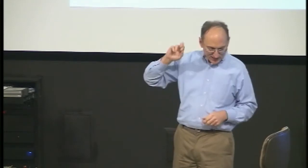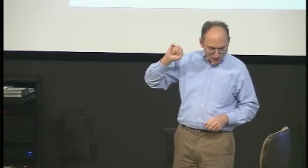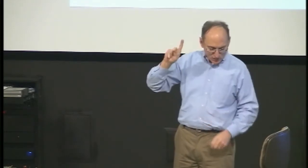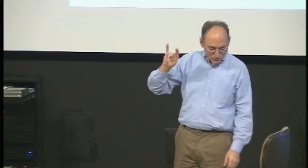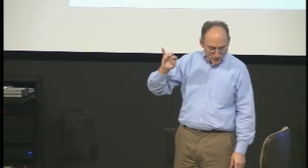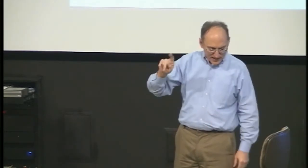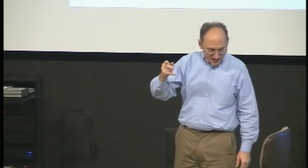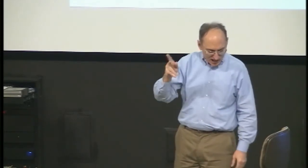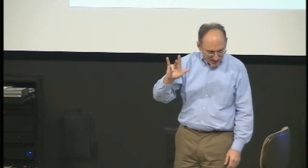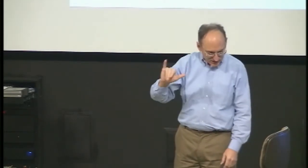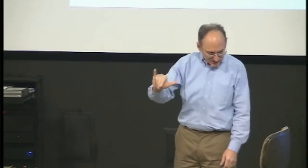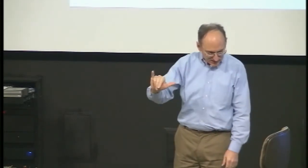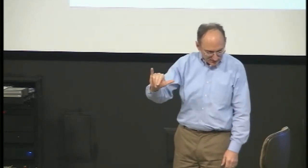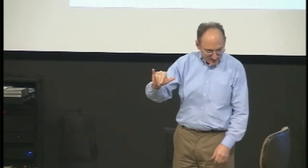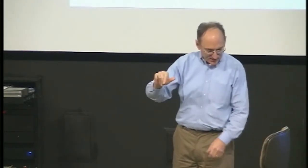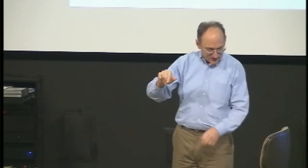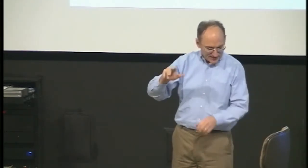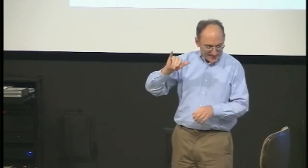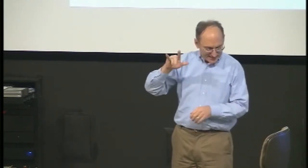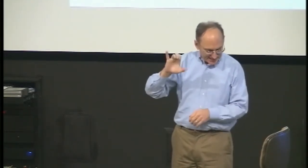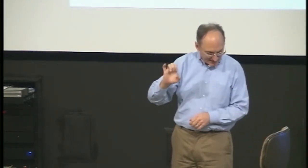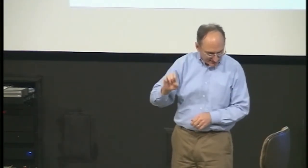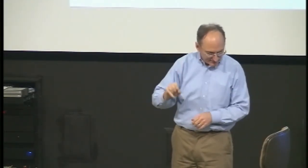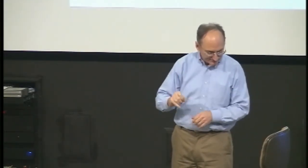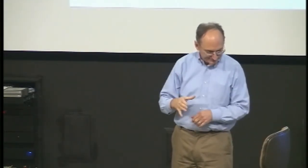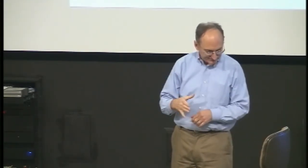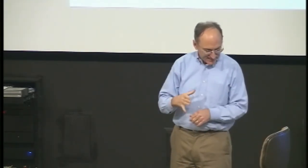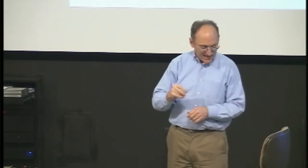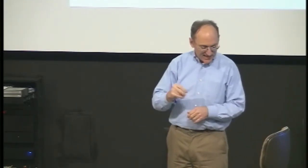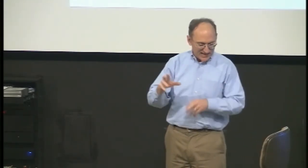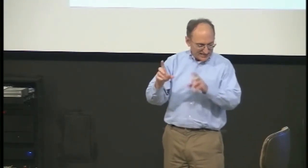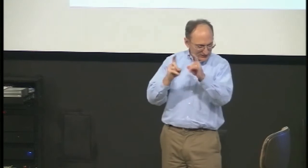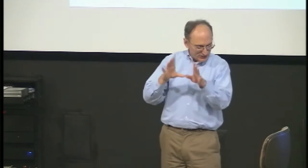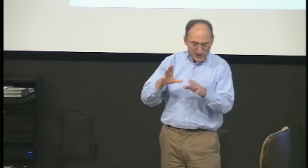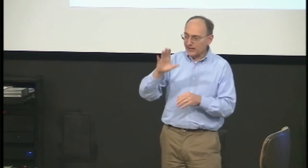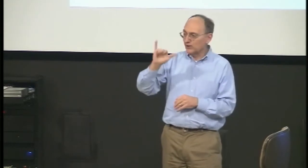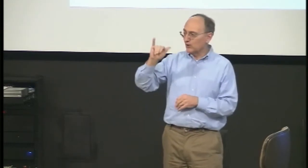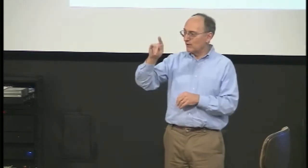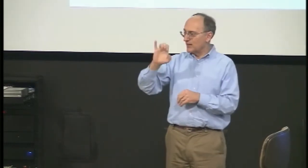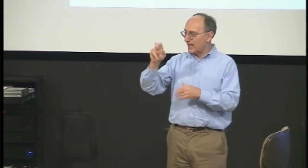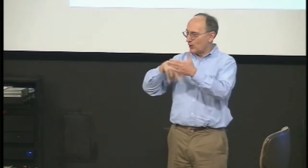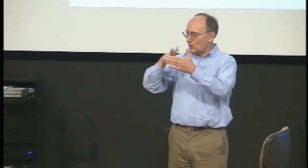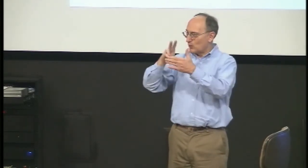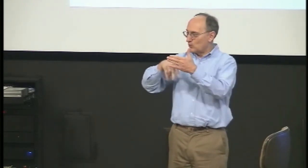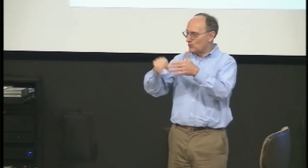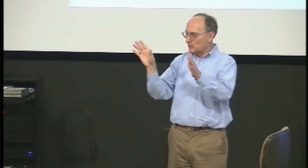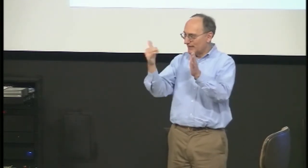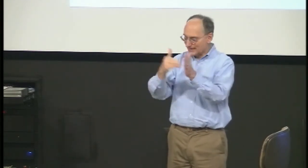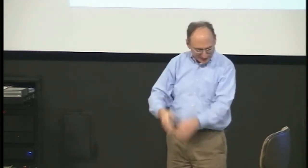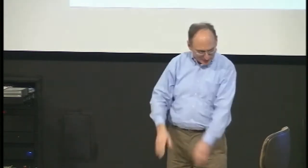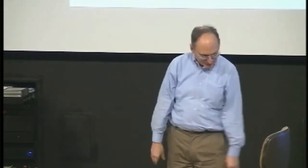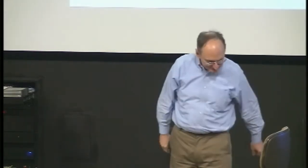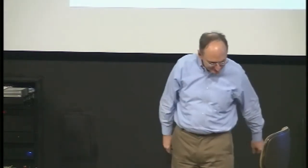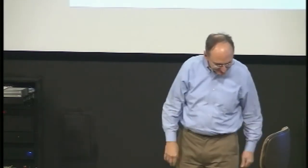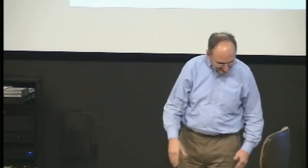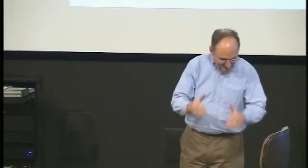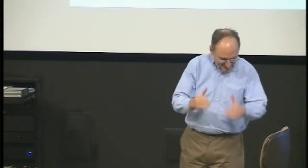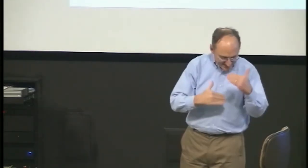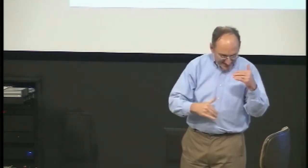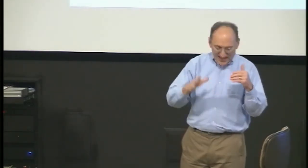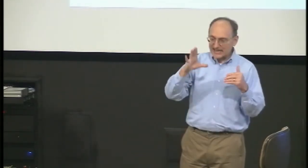in the Department of Diagnostic Radiology at Yale. He is the director of the Yale Reading